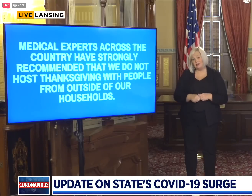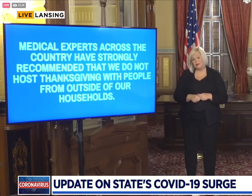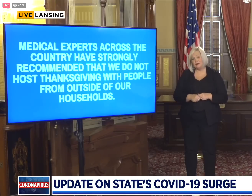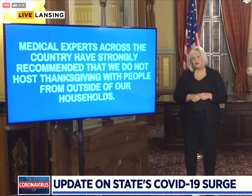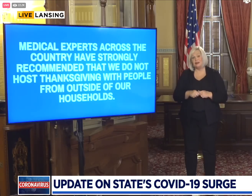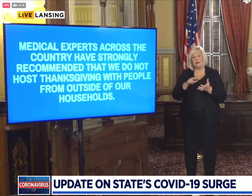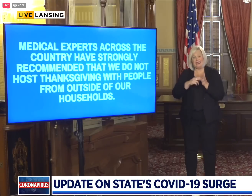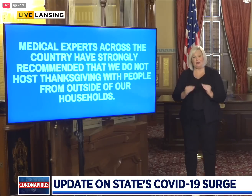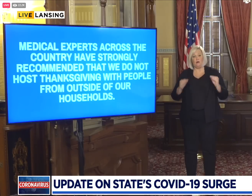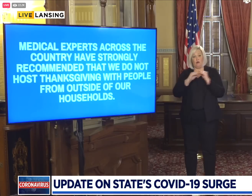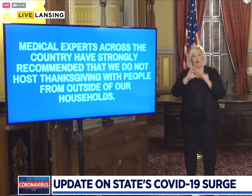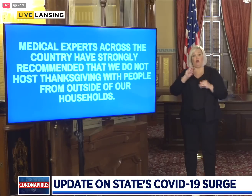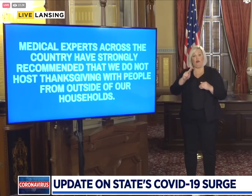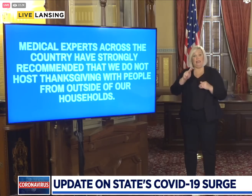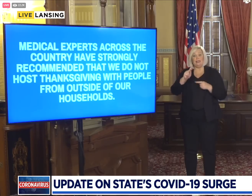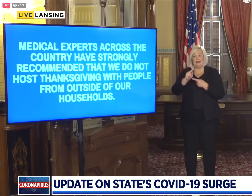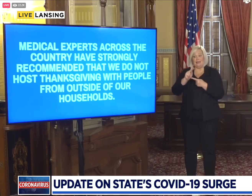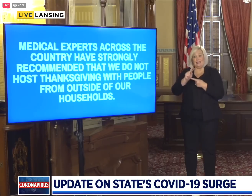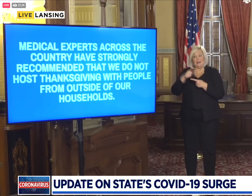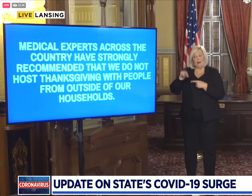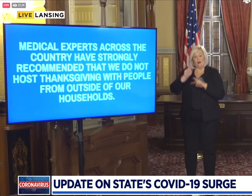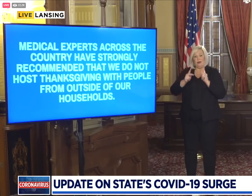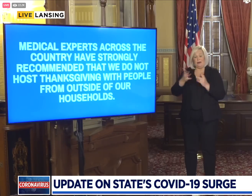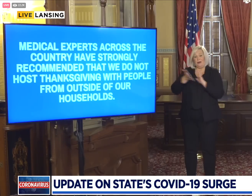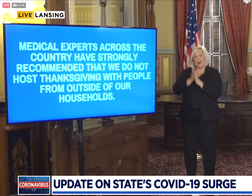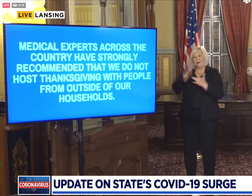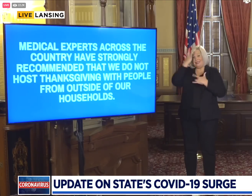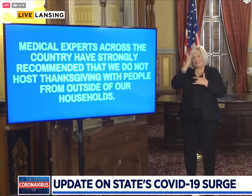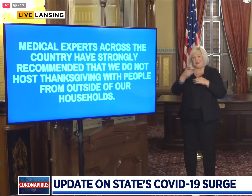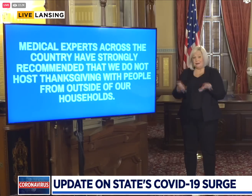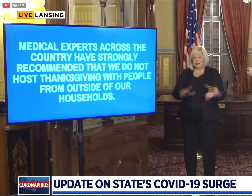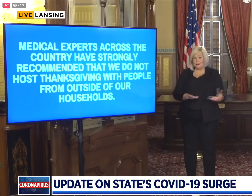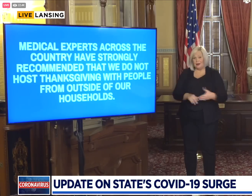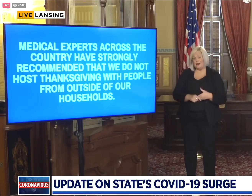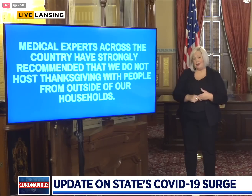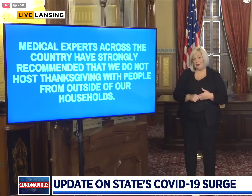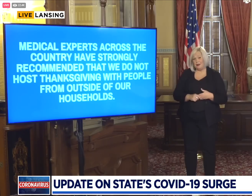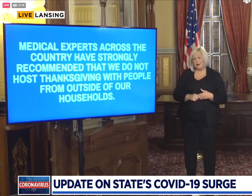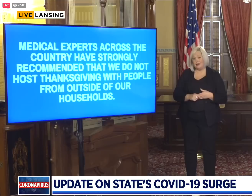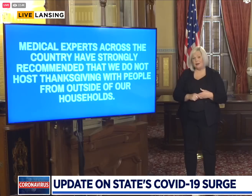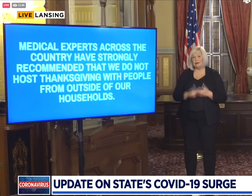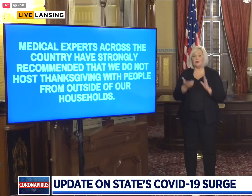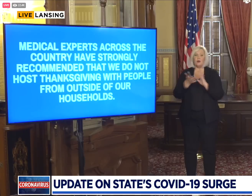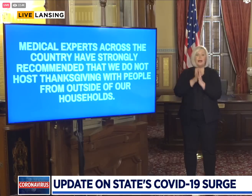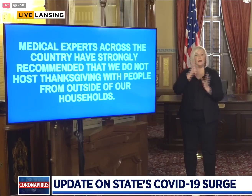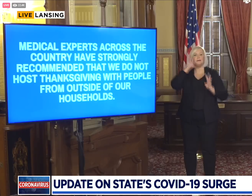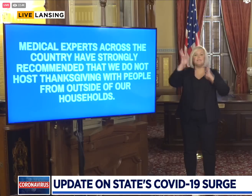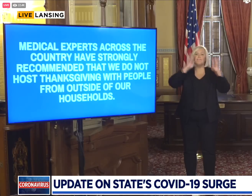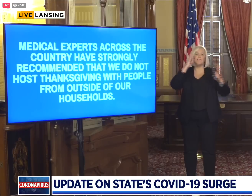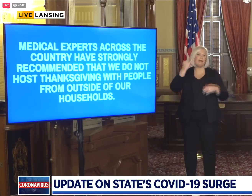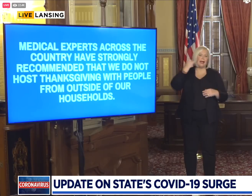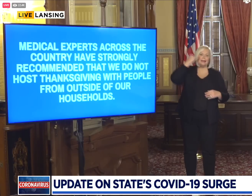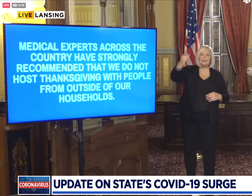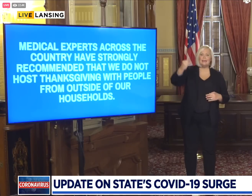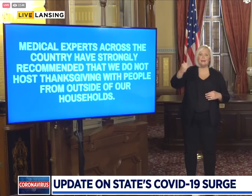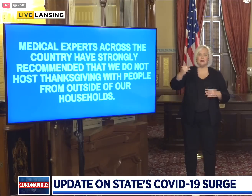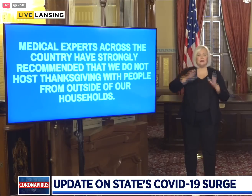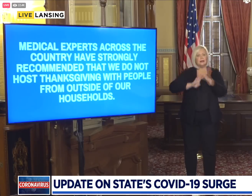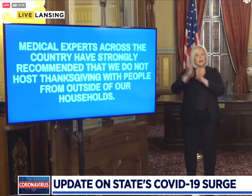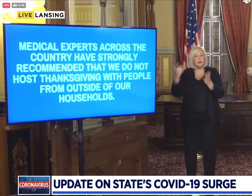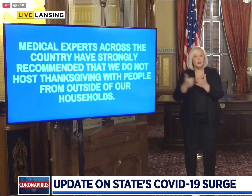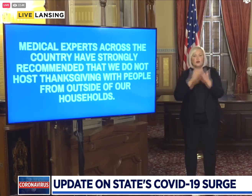the higher the risk there is that the people we love will die. So let's get creative. Let's make a plan for